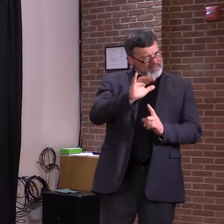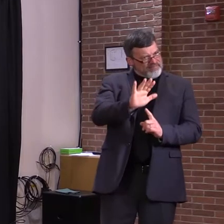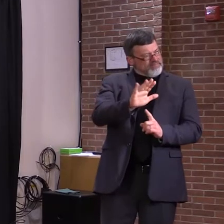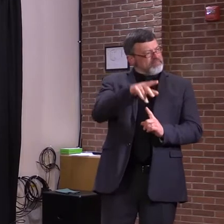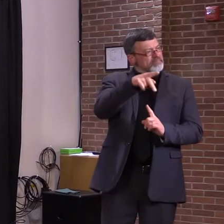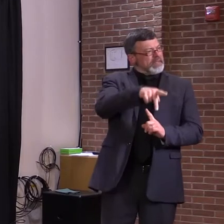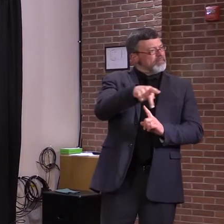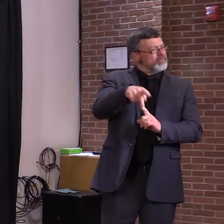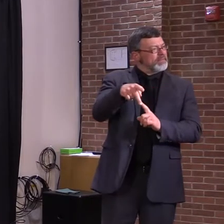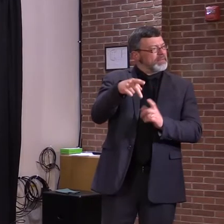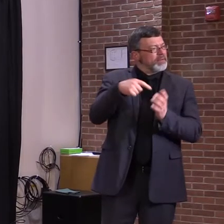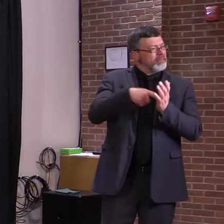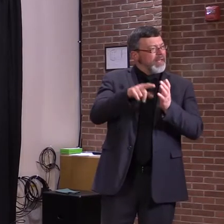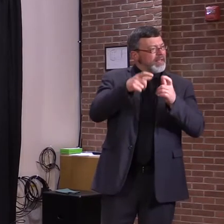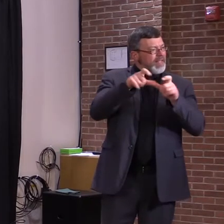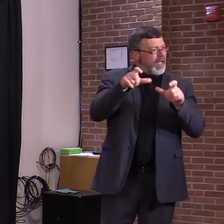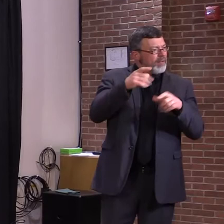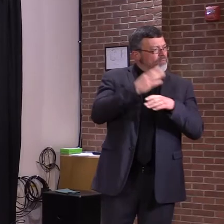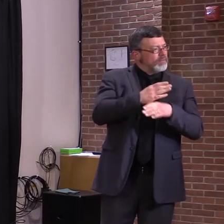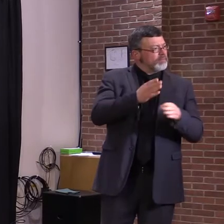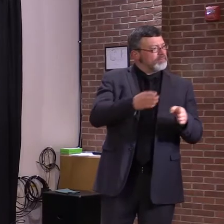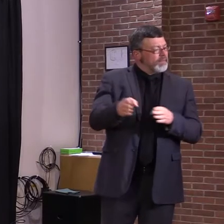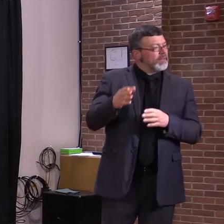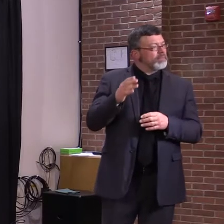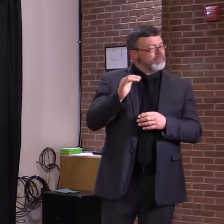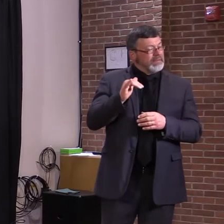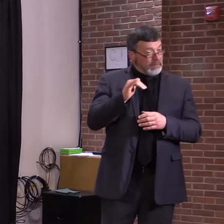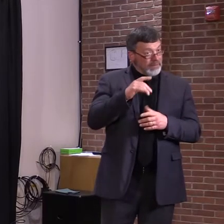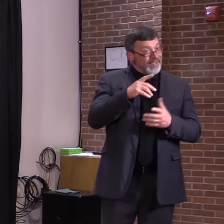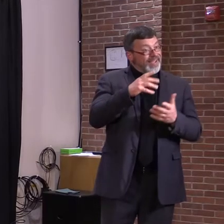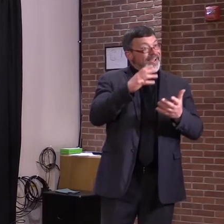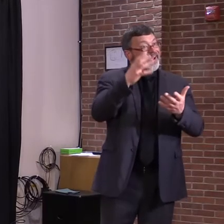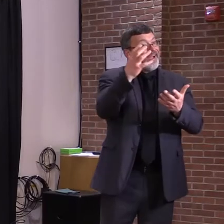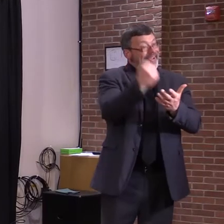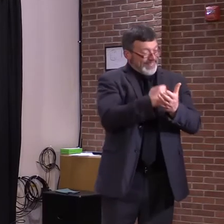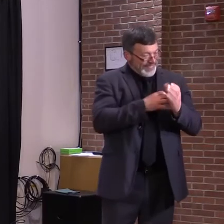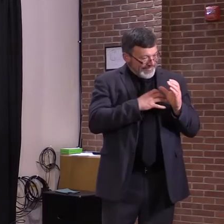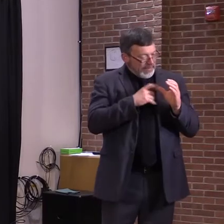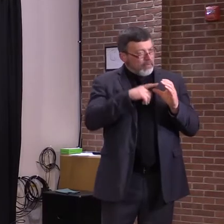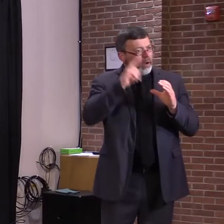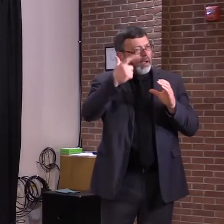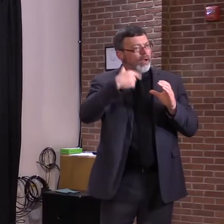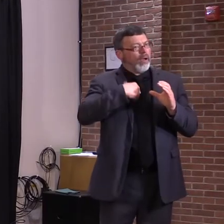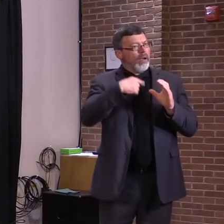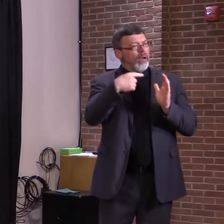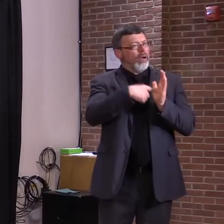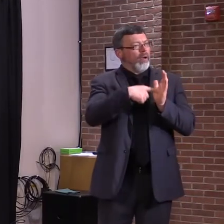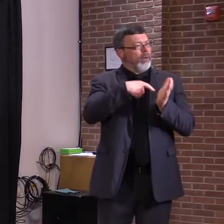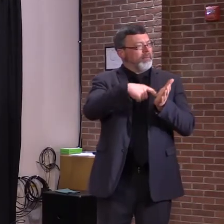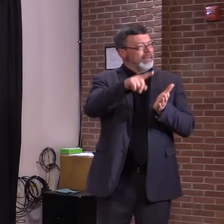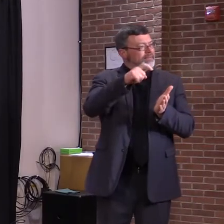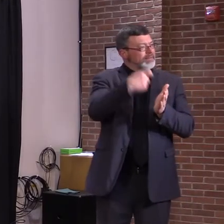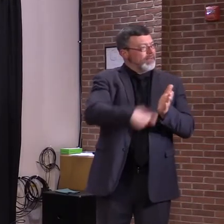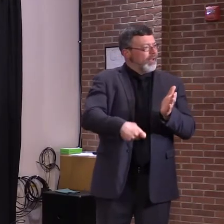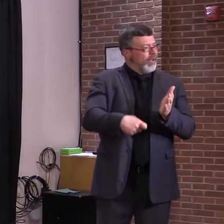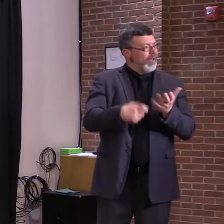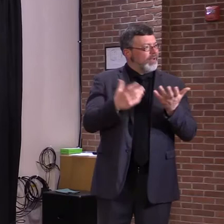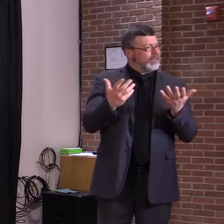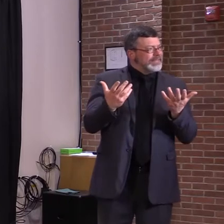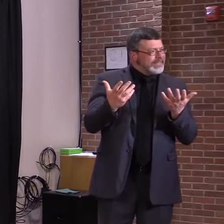taxed as income, whether it was a straight loan or a grant. How are you thinking